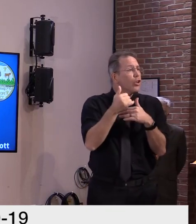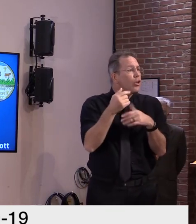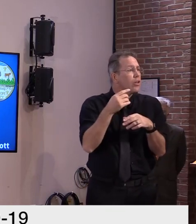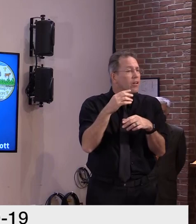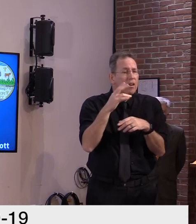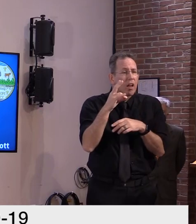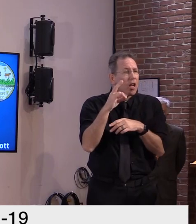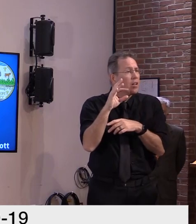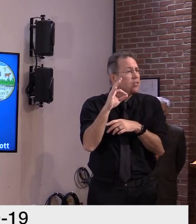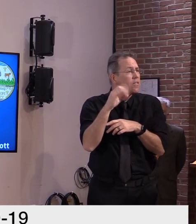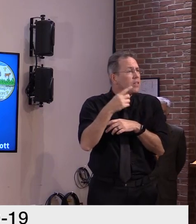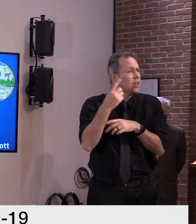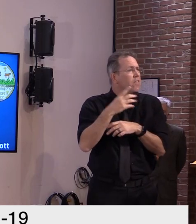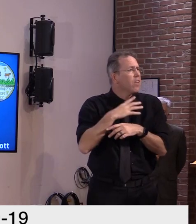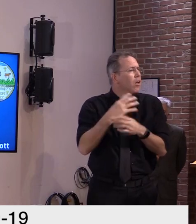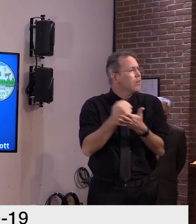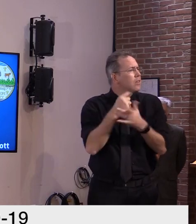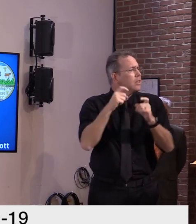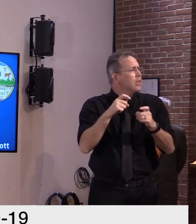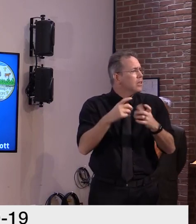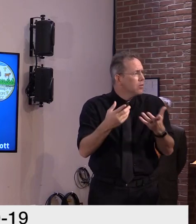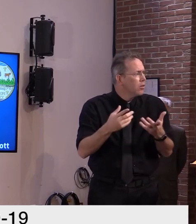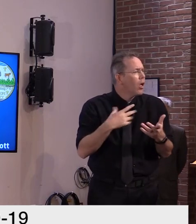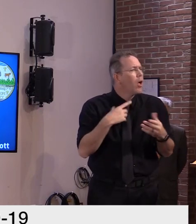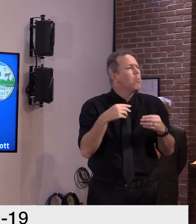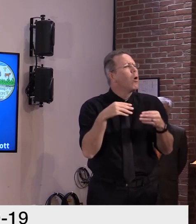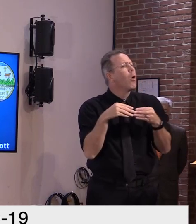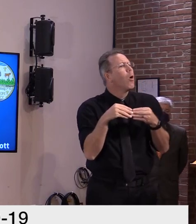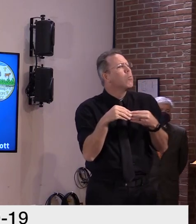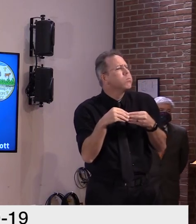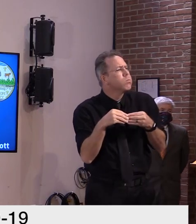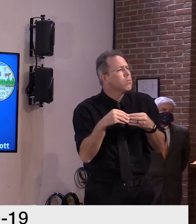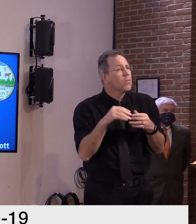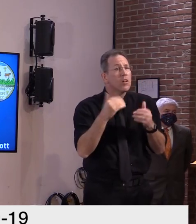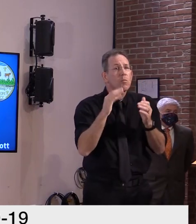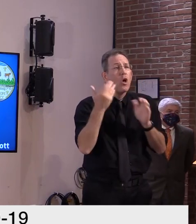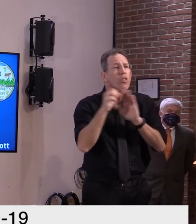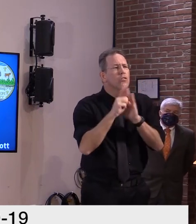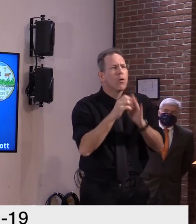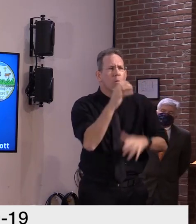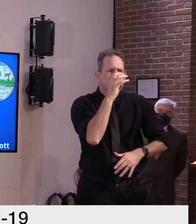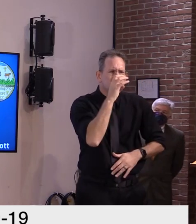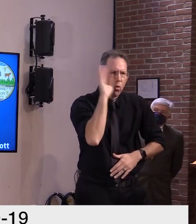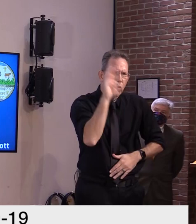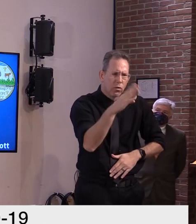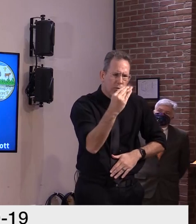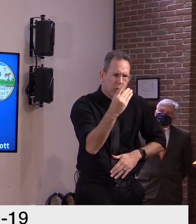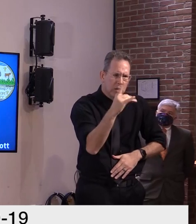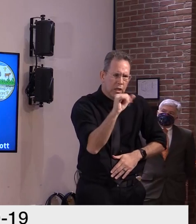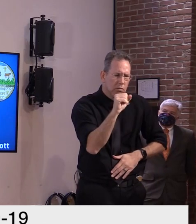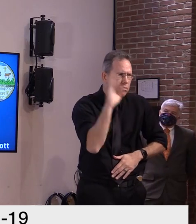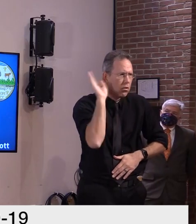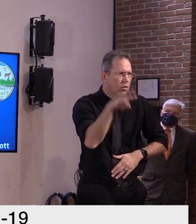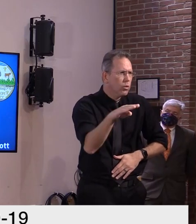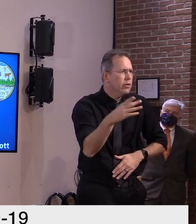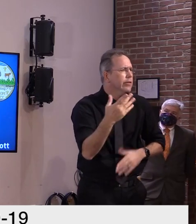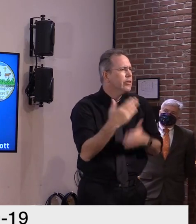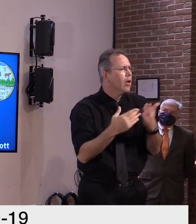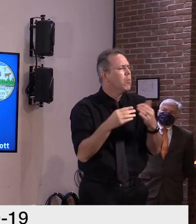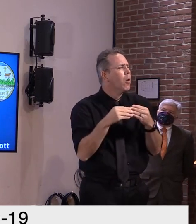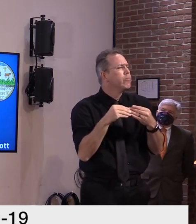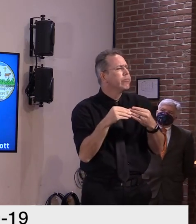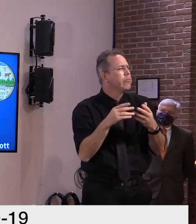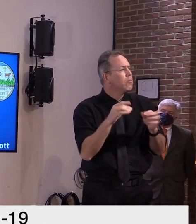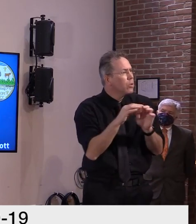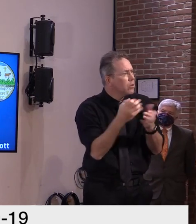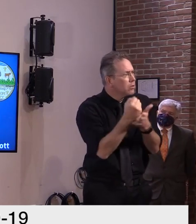really stood up over time very well here in Vermont and allowed a lot of people a lot more